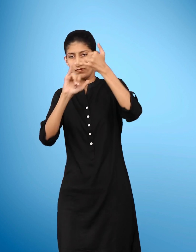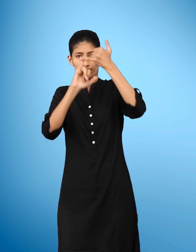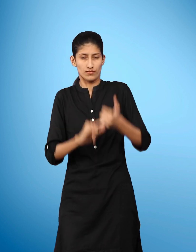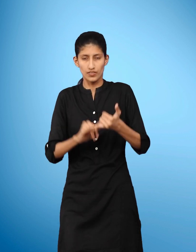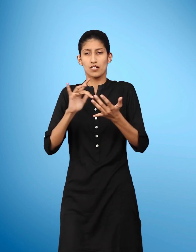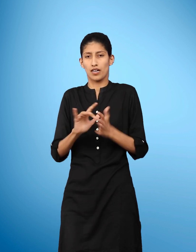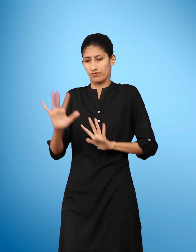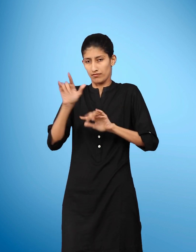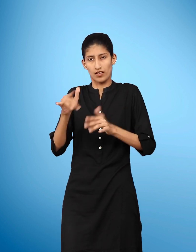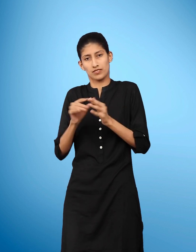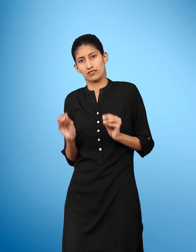Lanka,